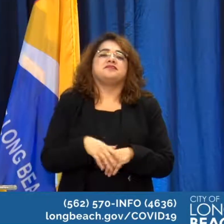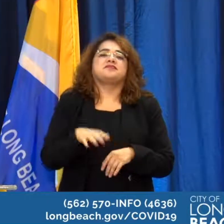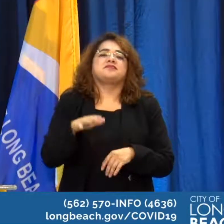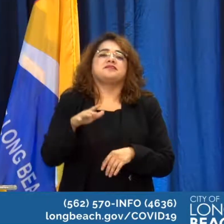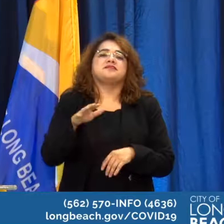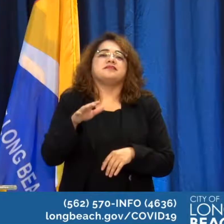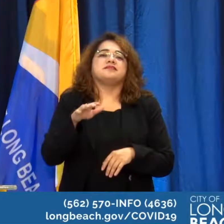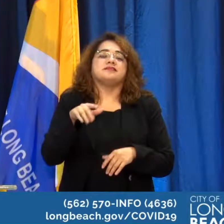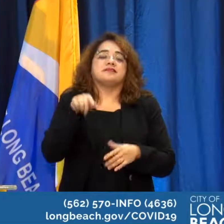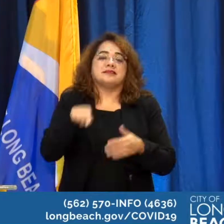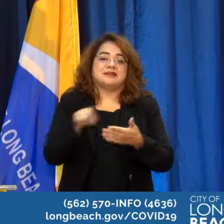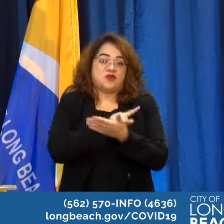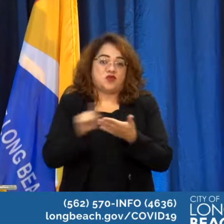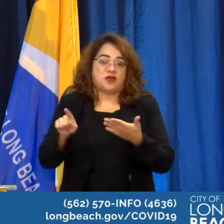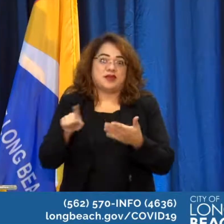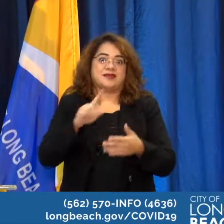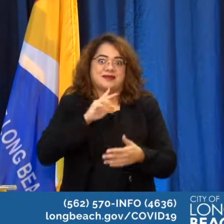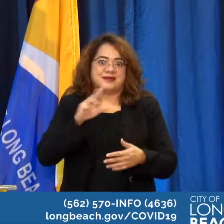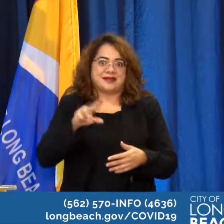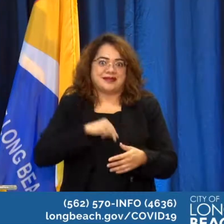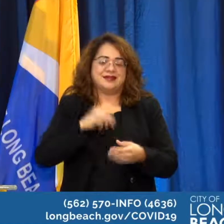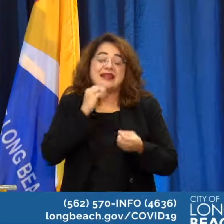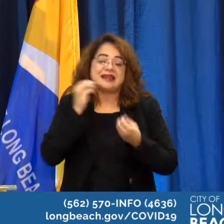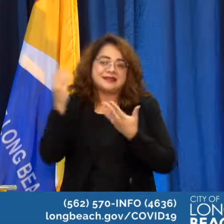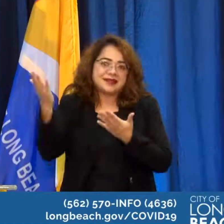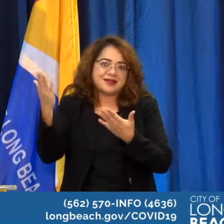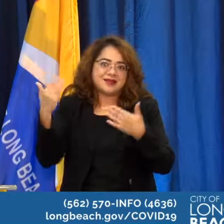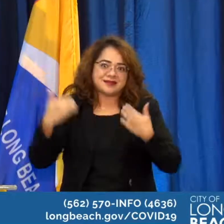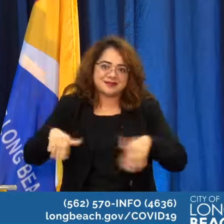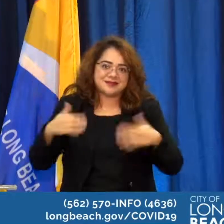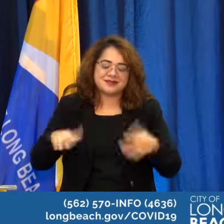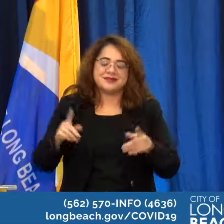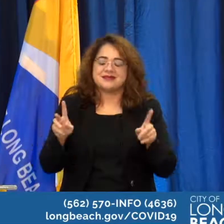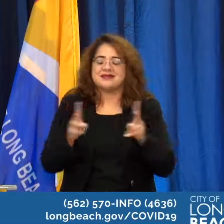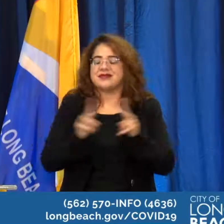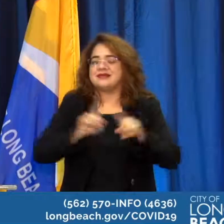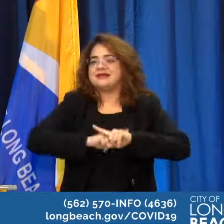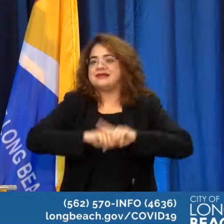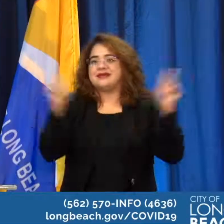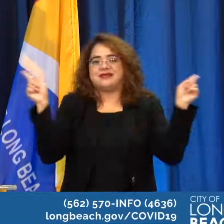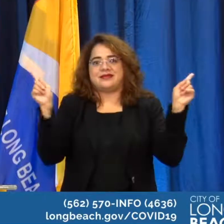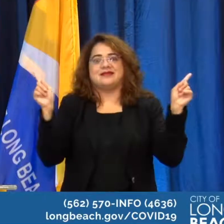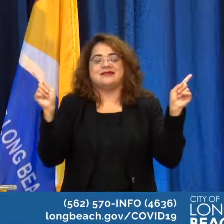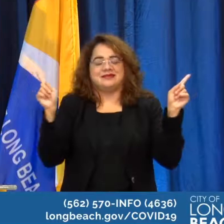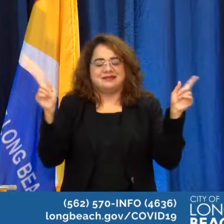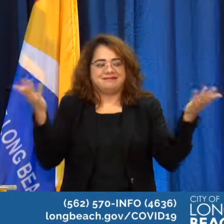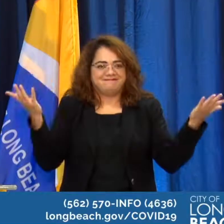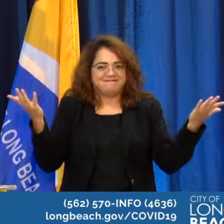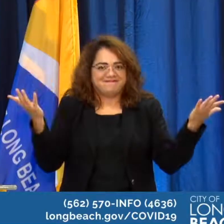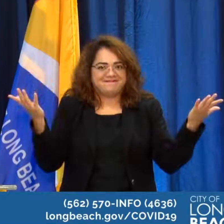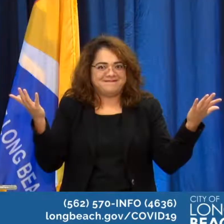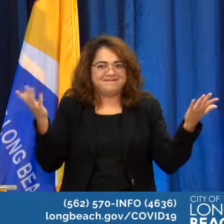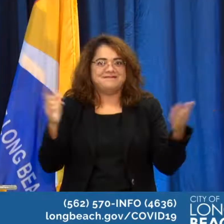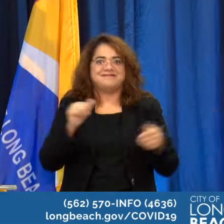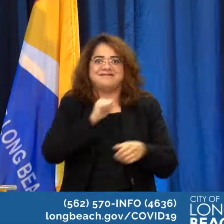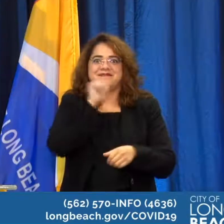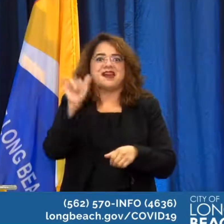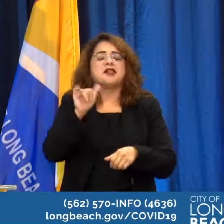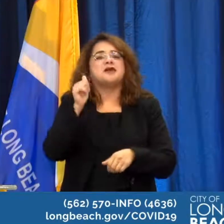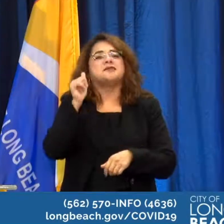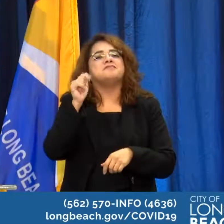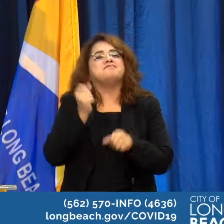have Thanksgiving, and it's going to be a very different Thanksgiving this year for us across the country, and certainly here in Long Beach and